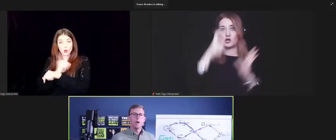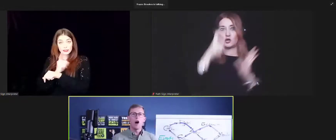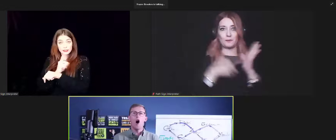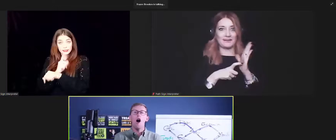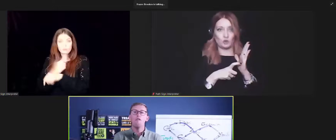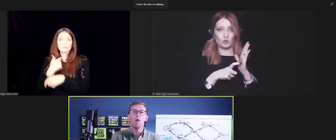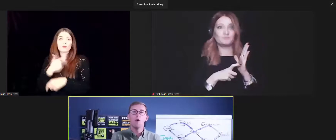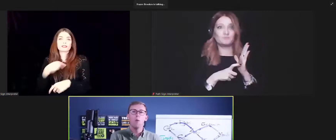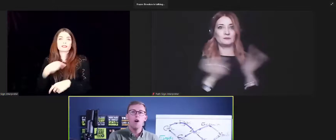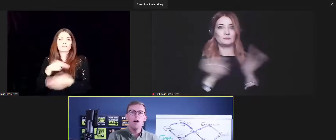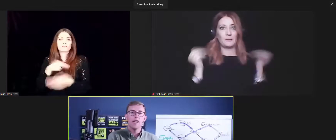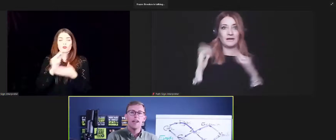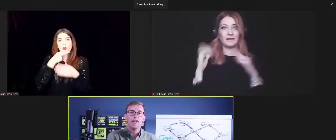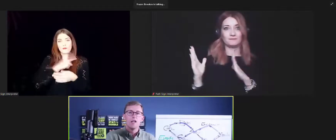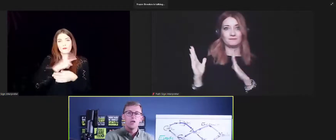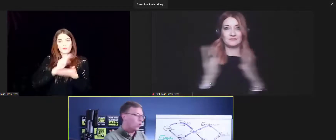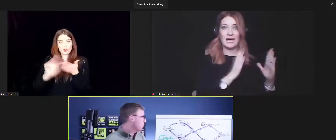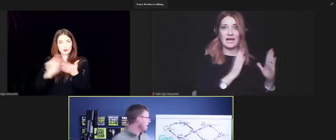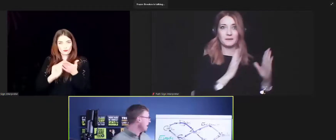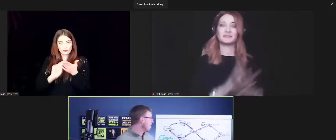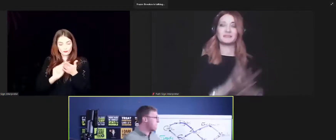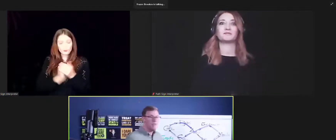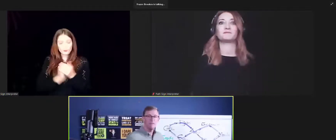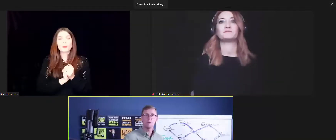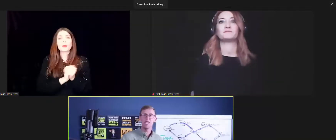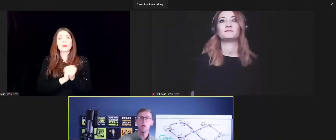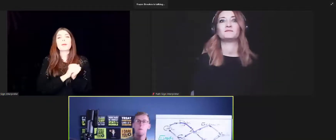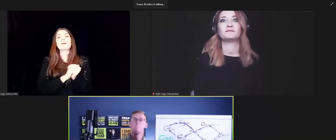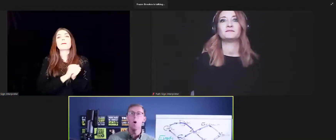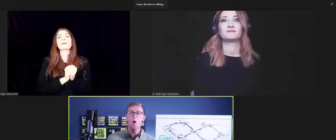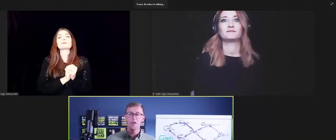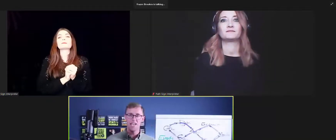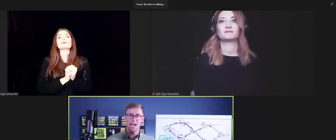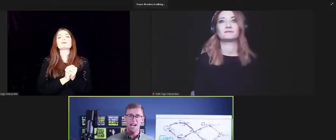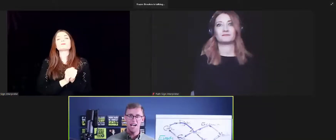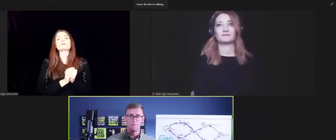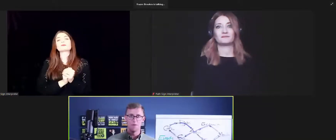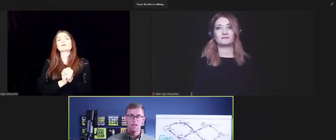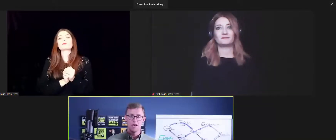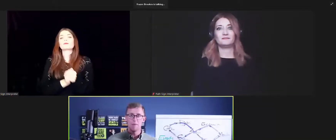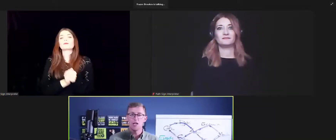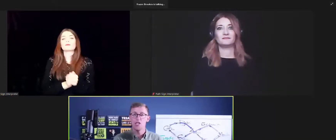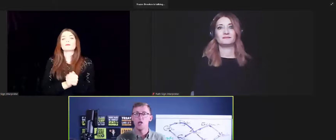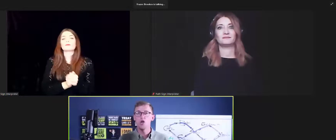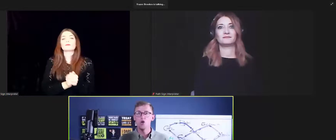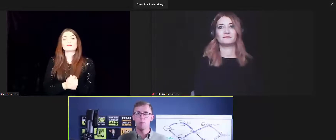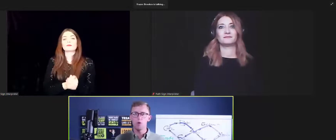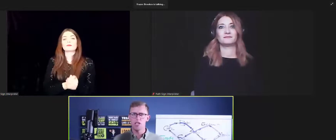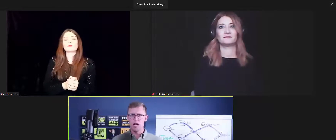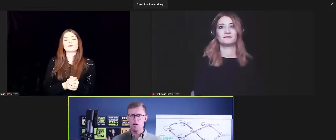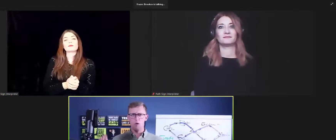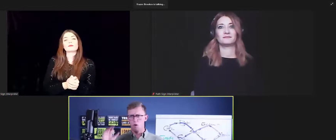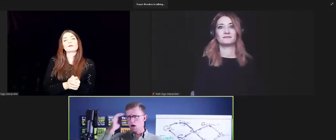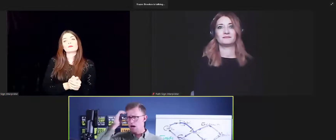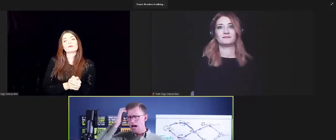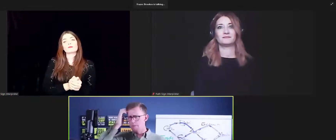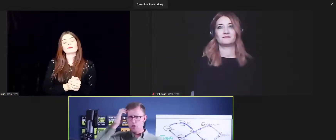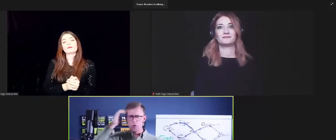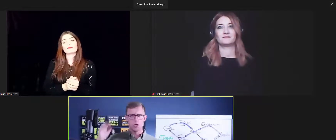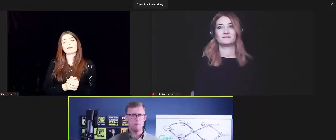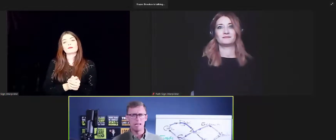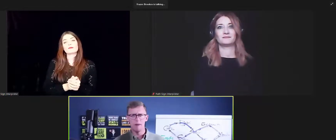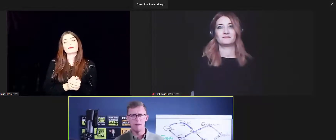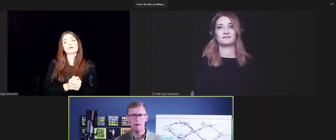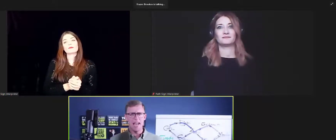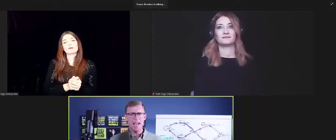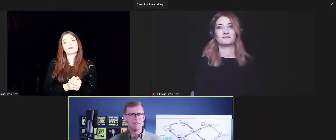Doing half the work took me 50% more time because it's a new process. It's like, whoa, I'm not used to